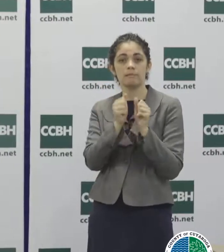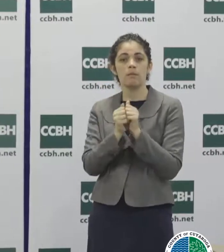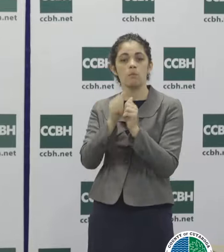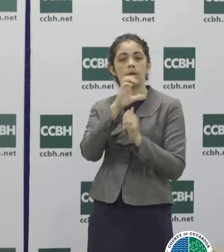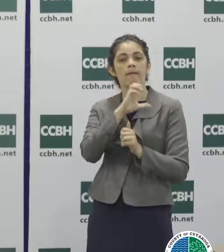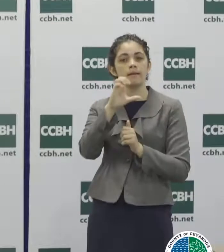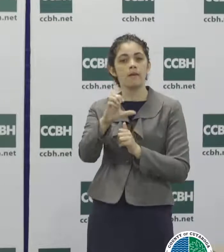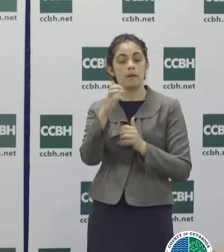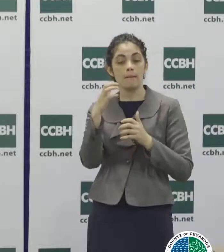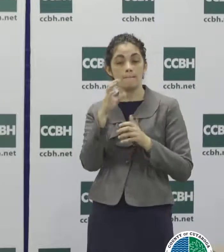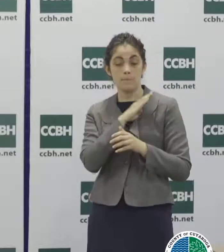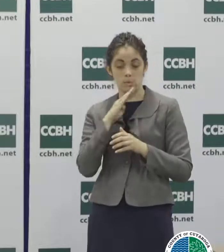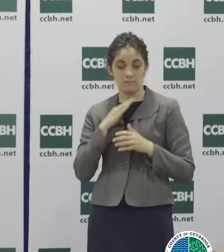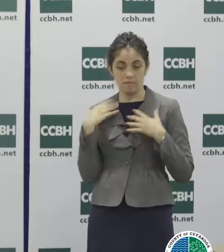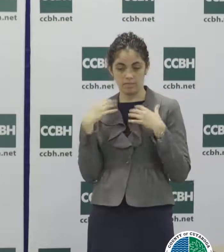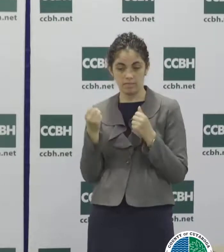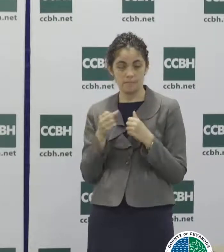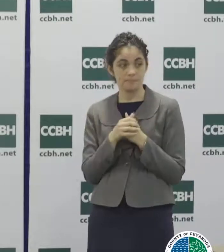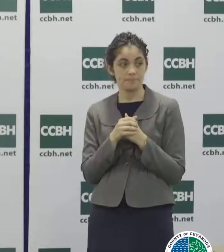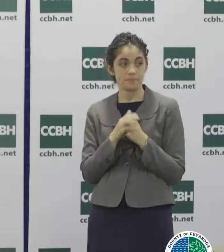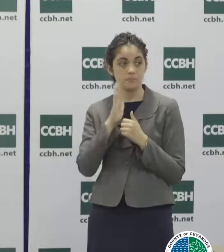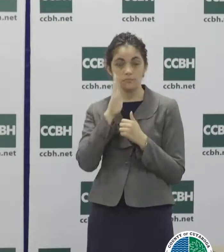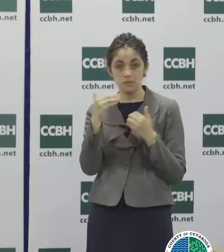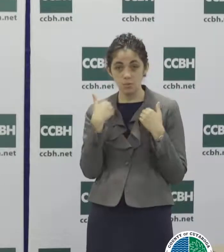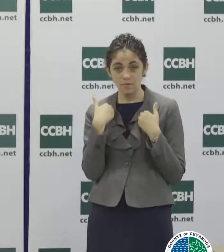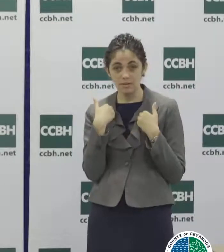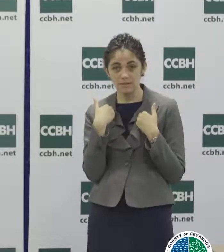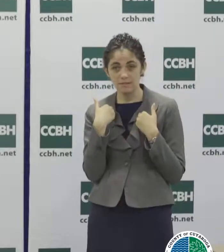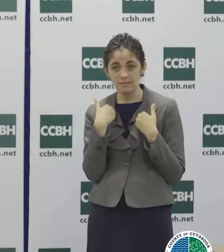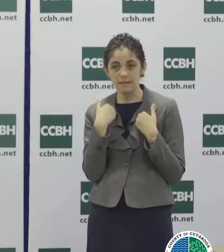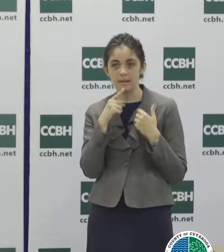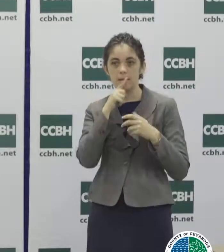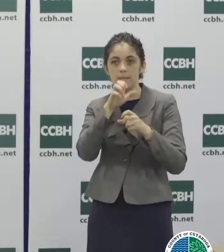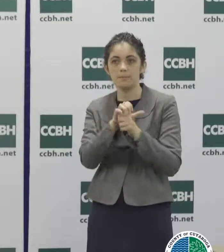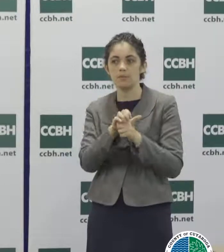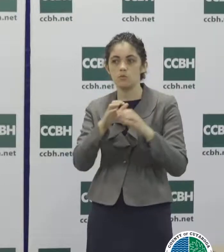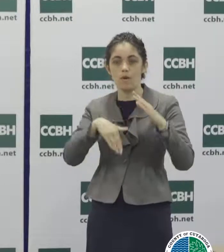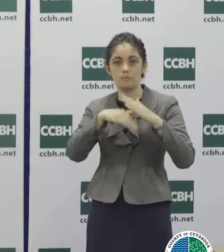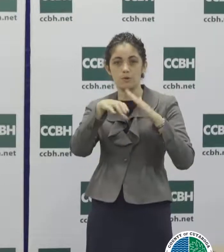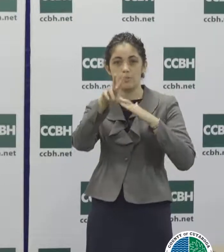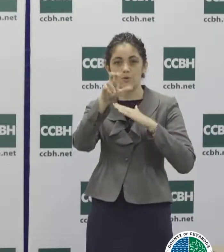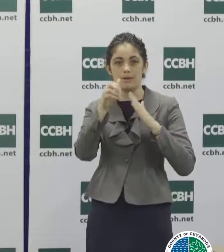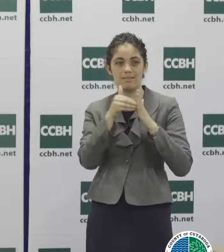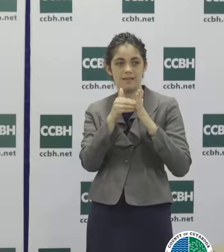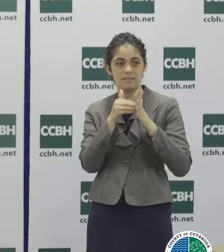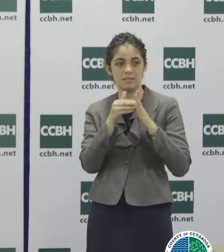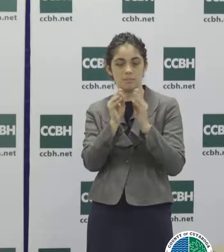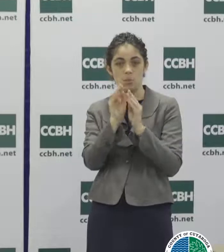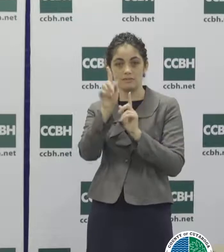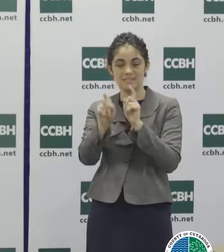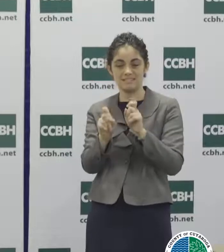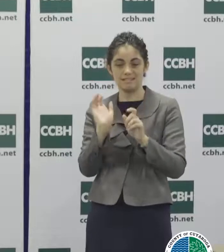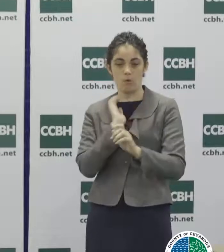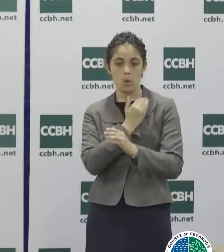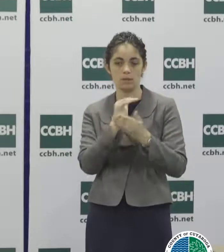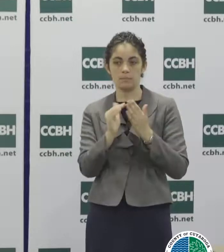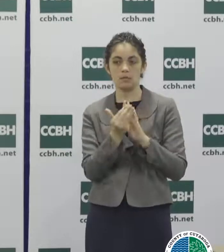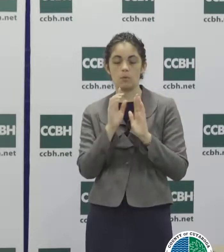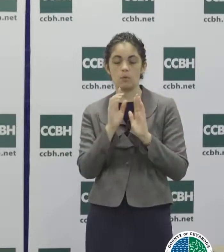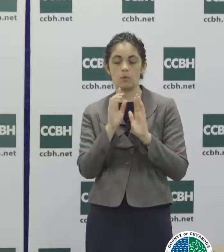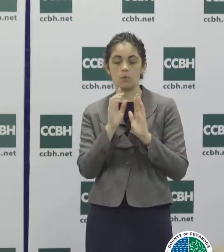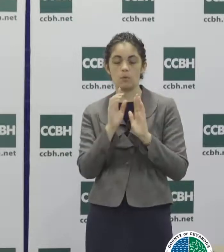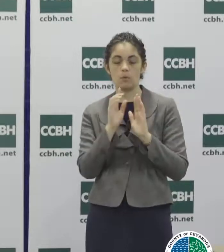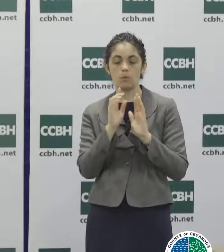County Board of Health and Metro Health, there will be a commitment to do up to 30,000 additional tests in the community that we've reported